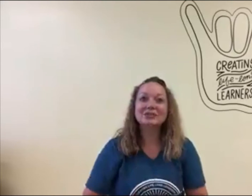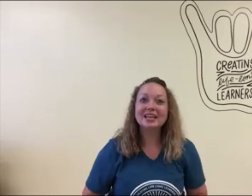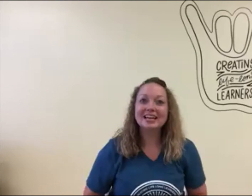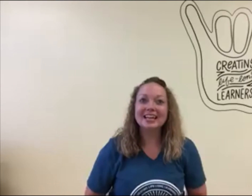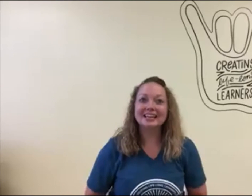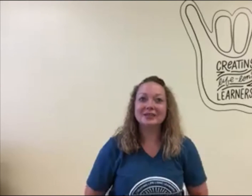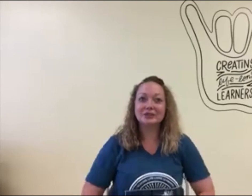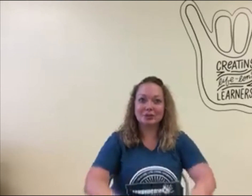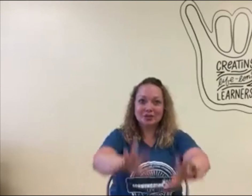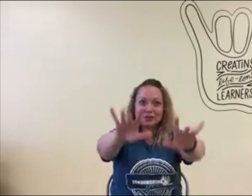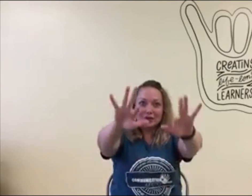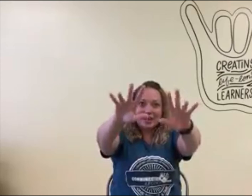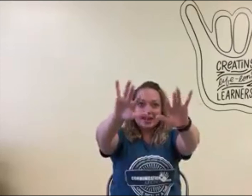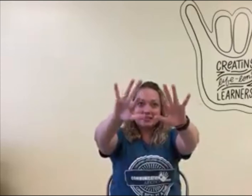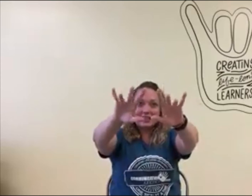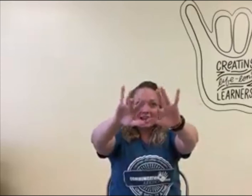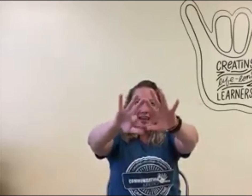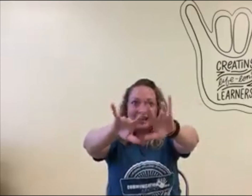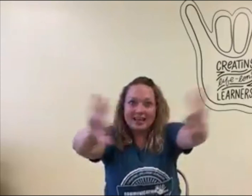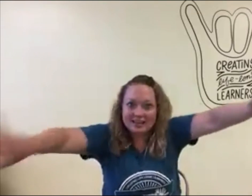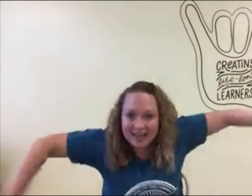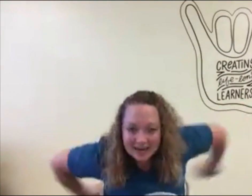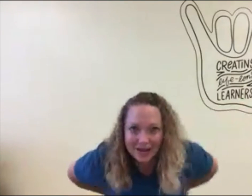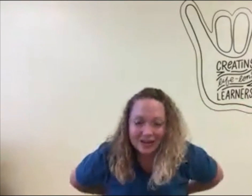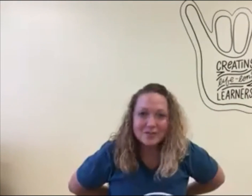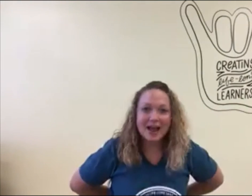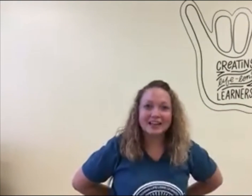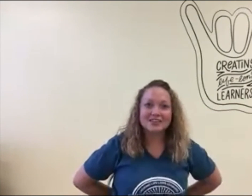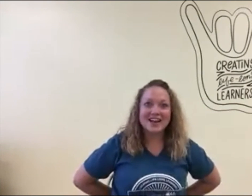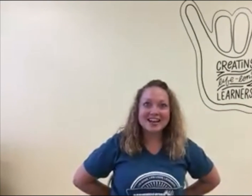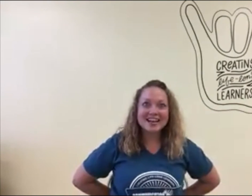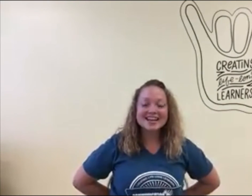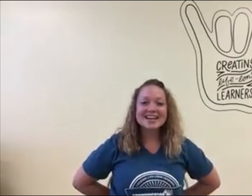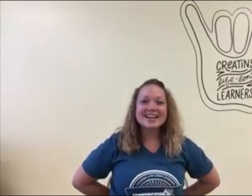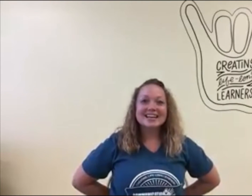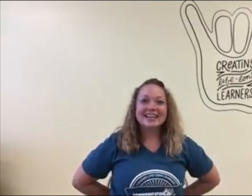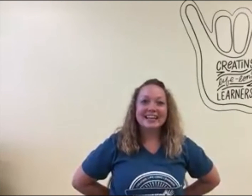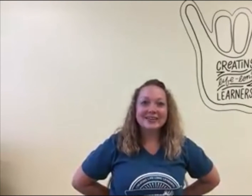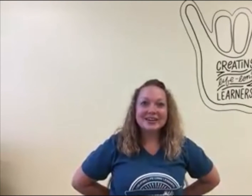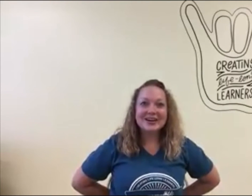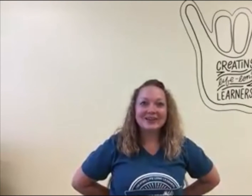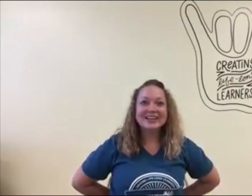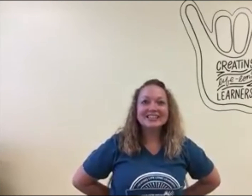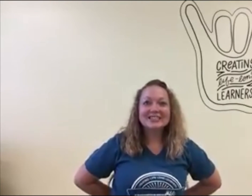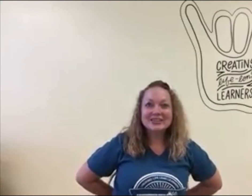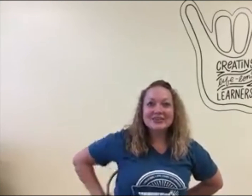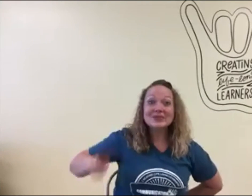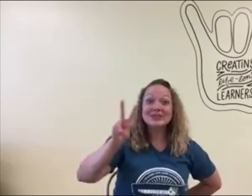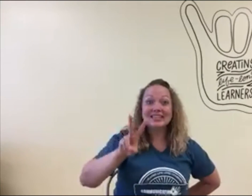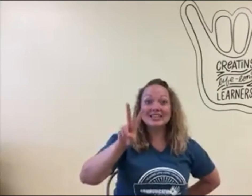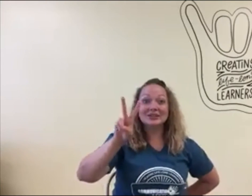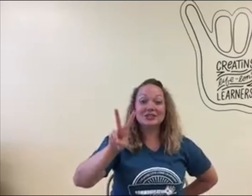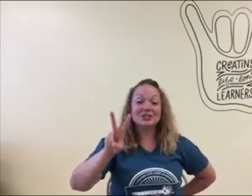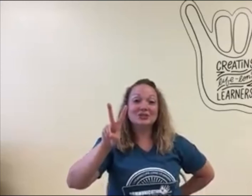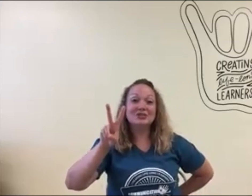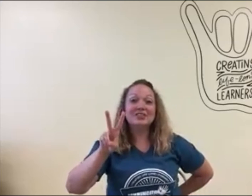that again. So show me your two hands and hide them behind your back. You ready? Here we go. Two little shoe